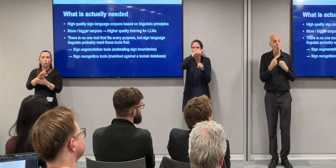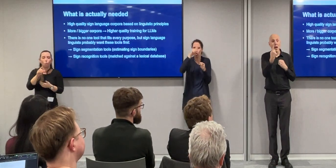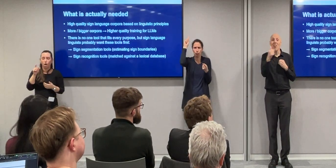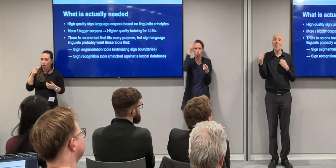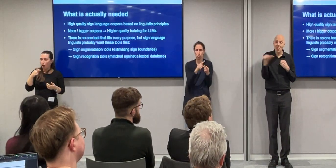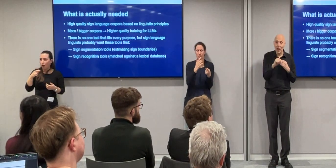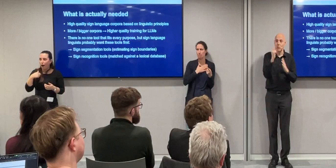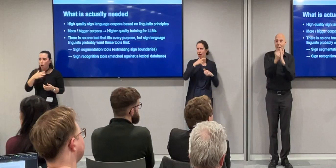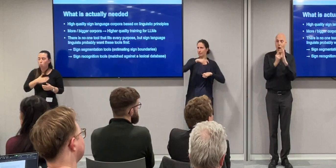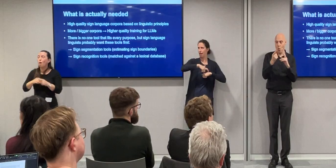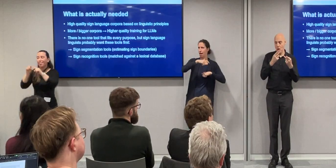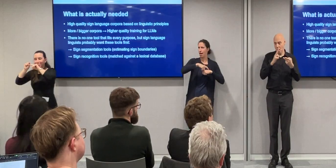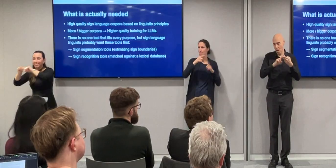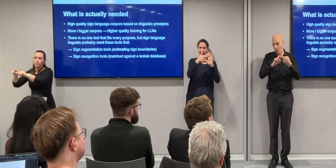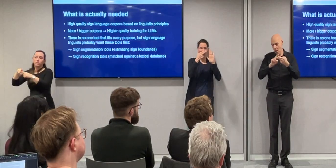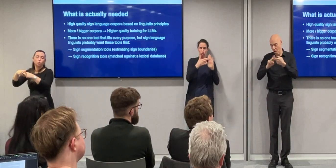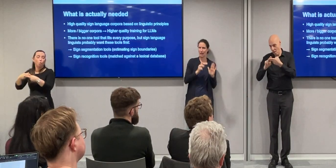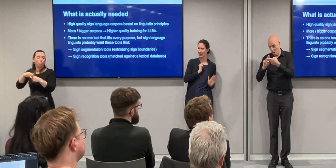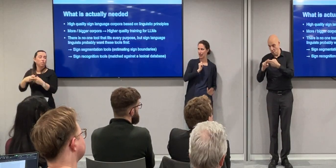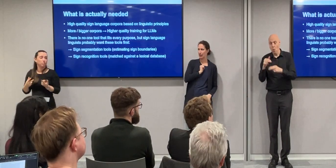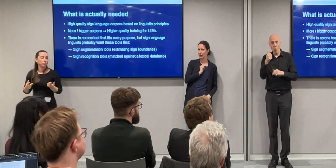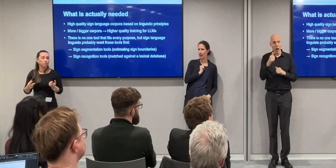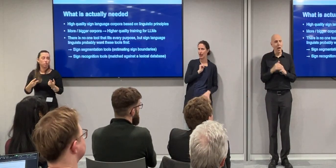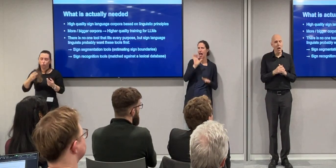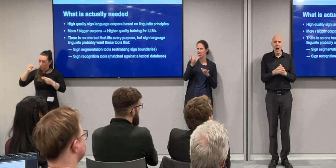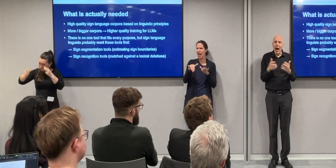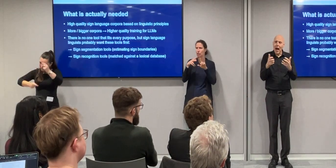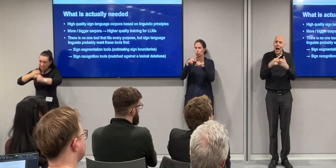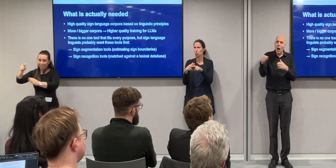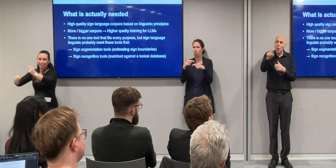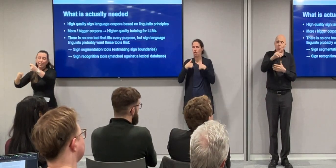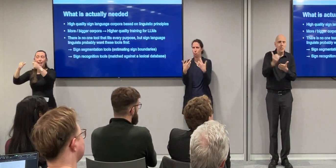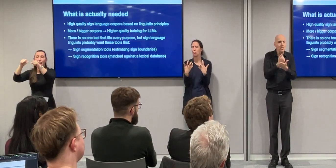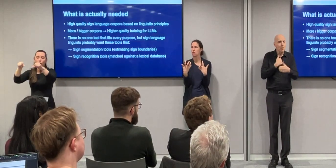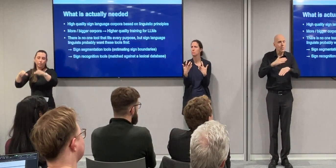down to half the time, a quarter of the time, a tenth of the time?